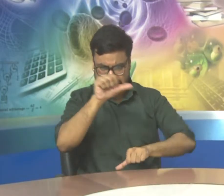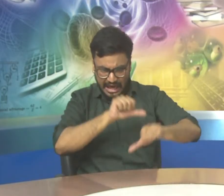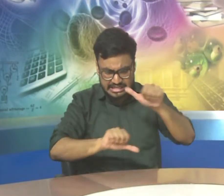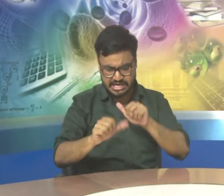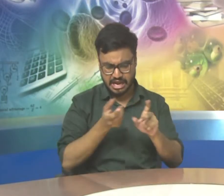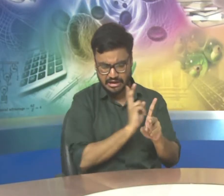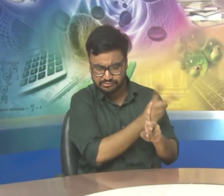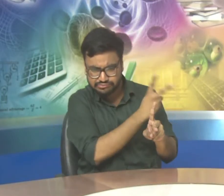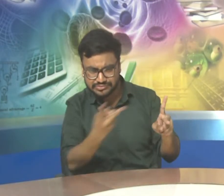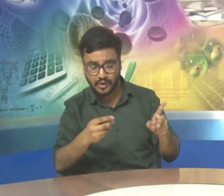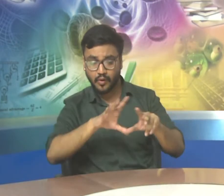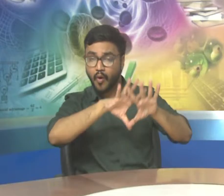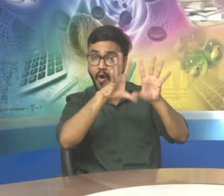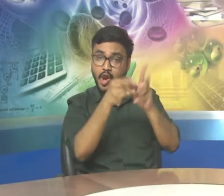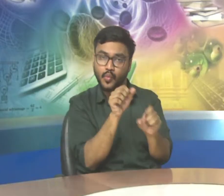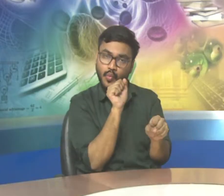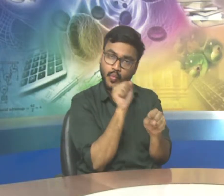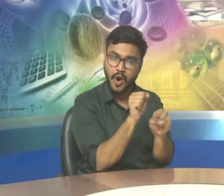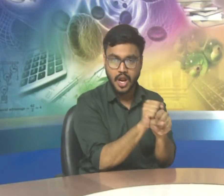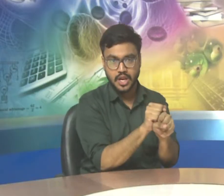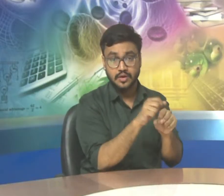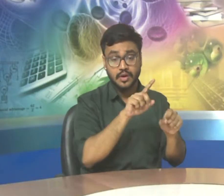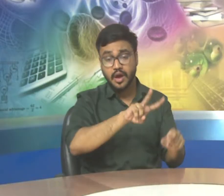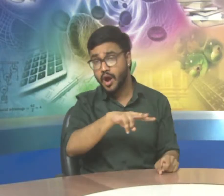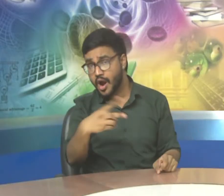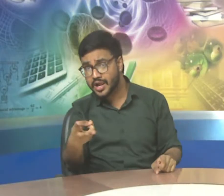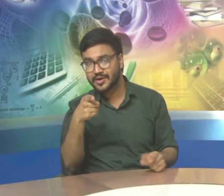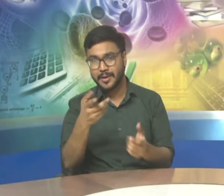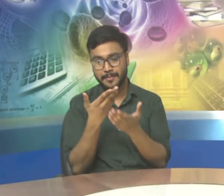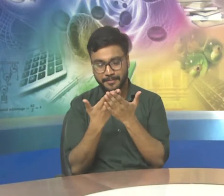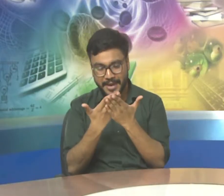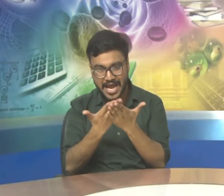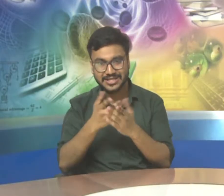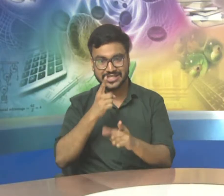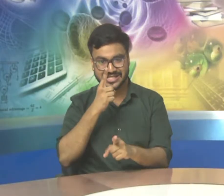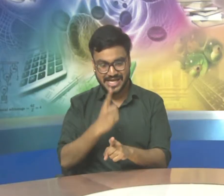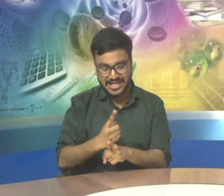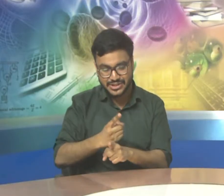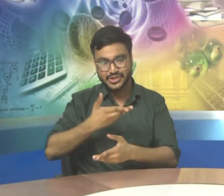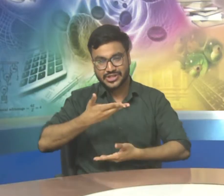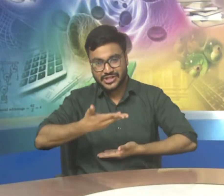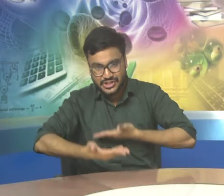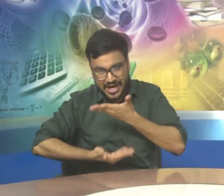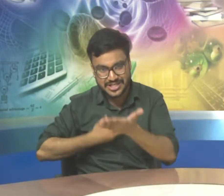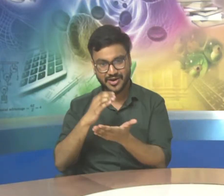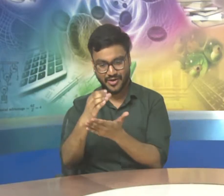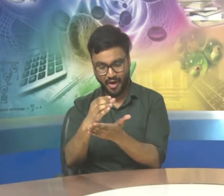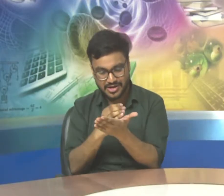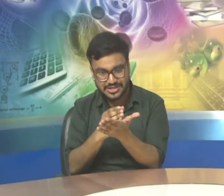human. Example, scientists reading their